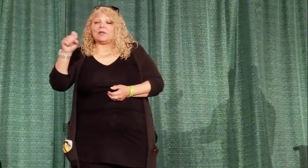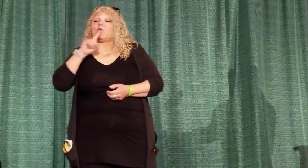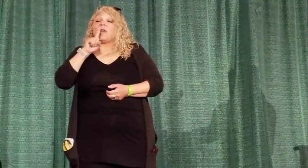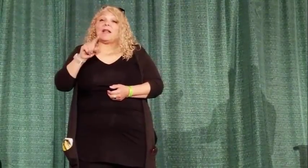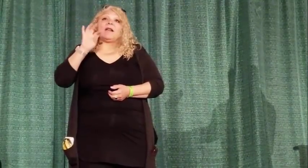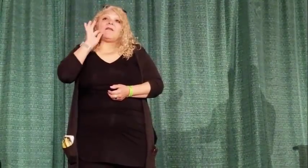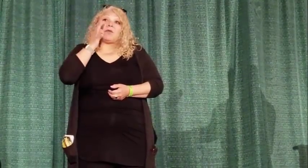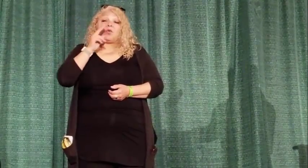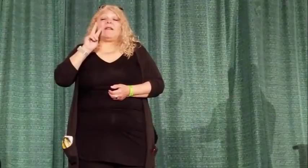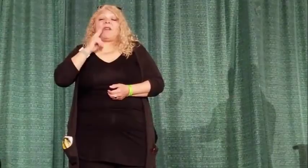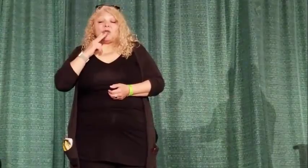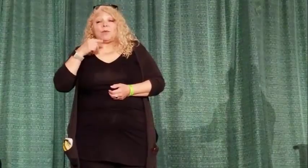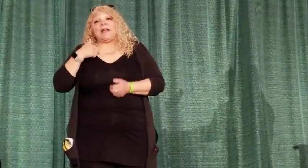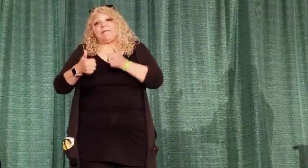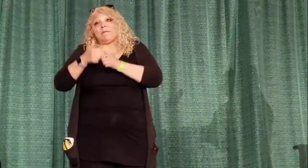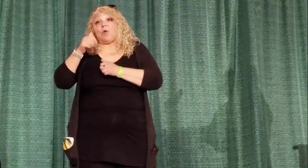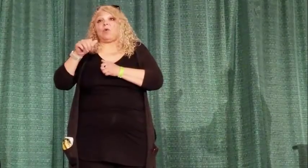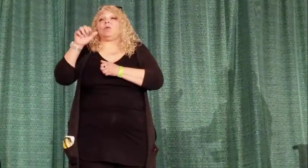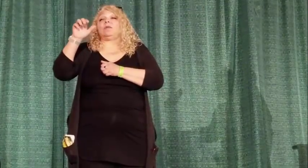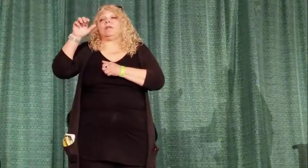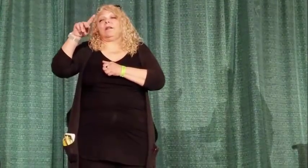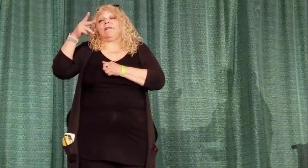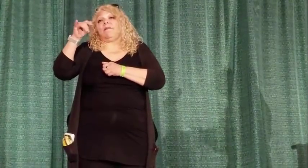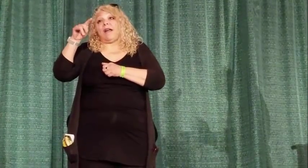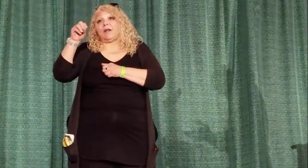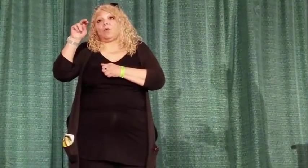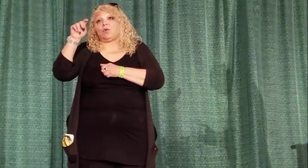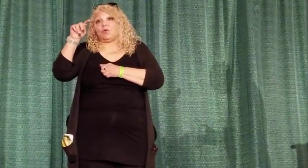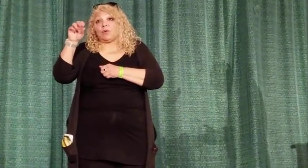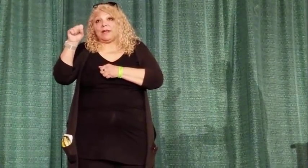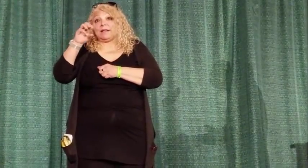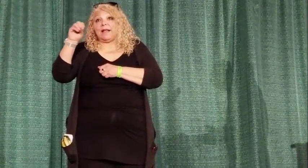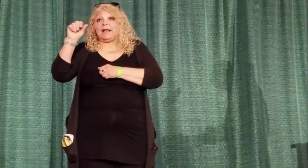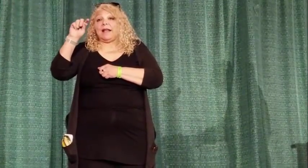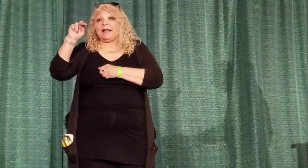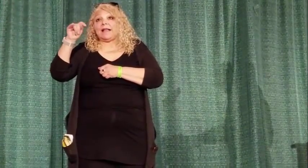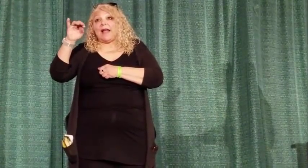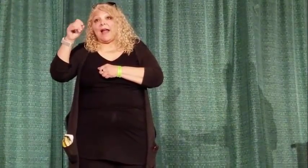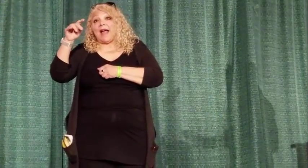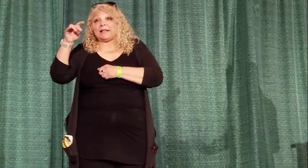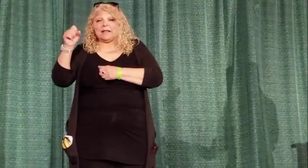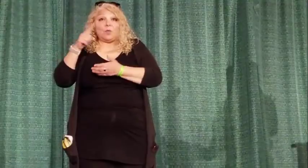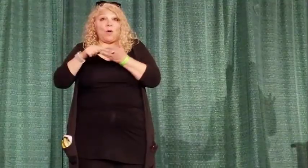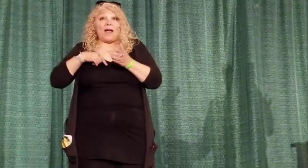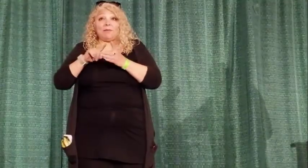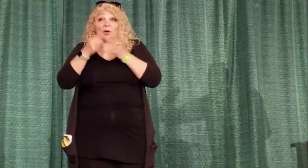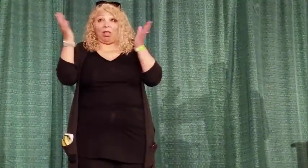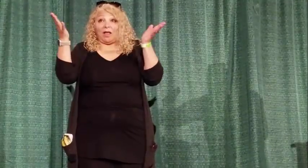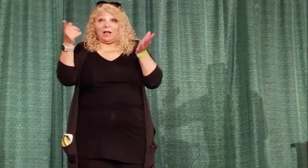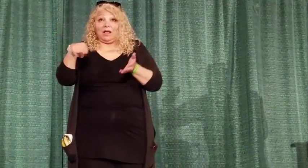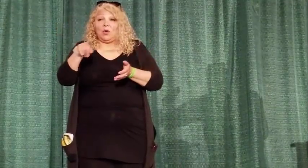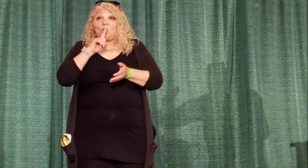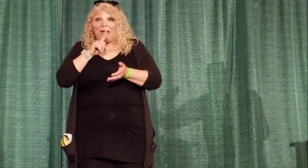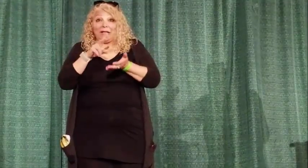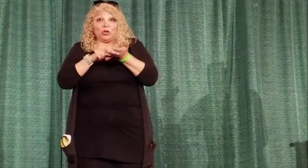20 to 50 times as much vitamins and minerals as an animal products per calorie. What I'm saying to you right now to start out this lecture is I'm saying to you a piece of chicken is like a